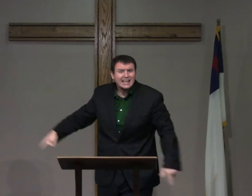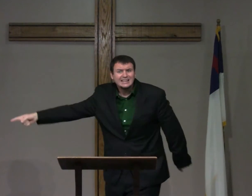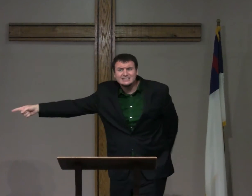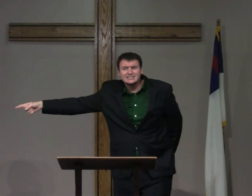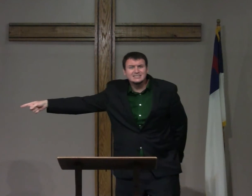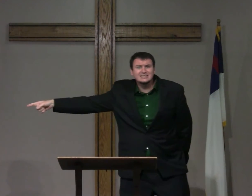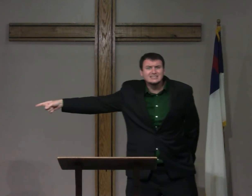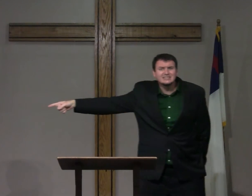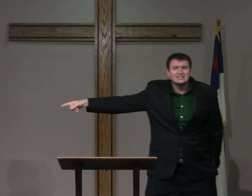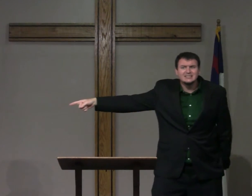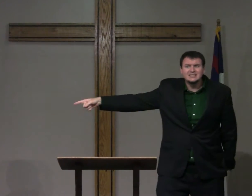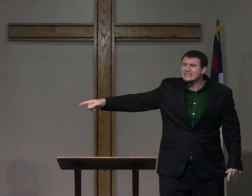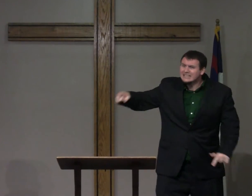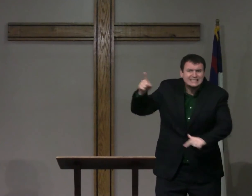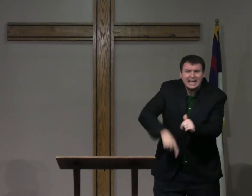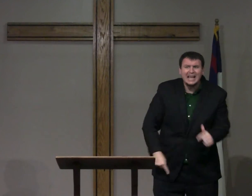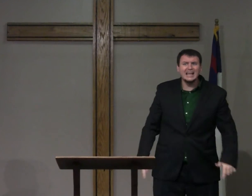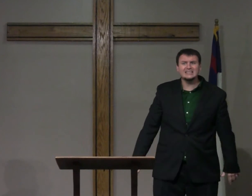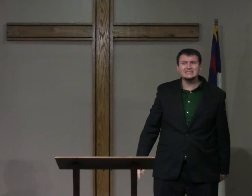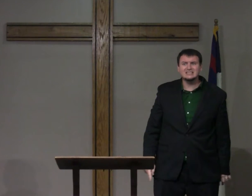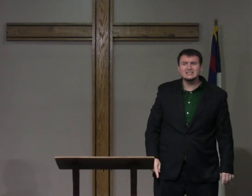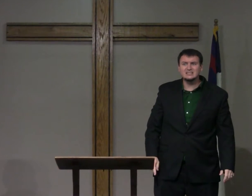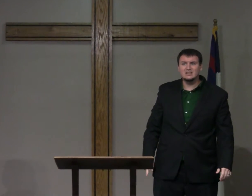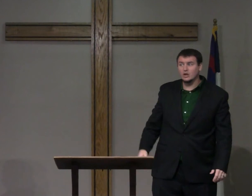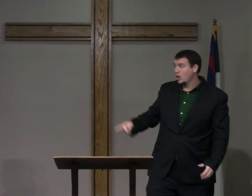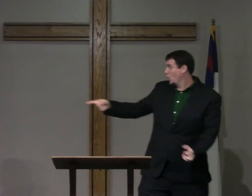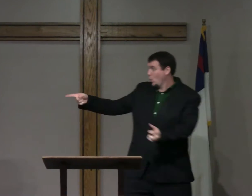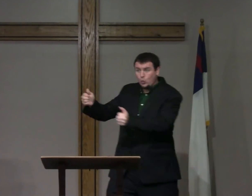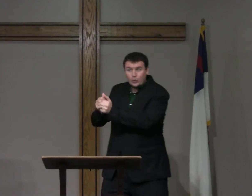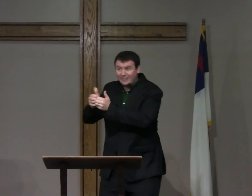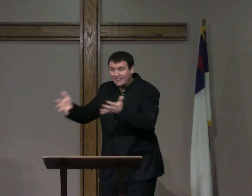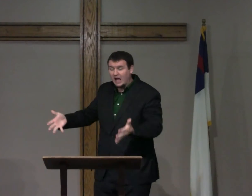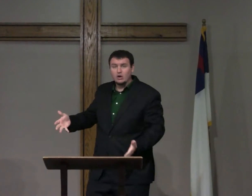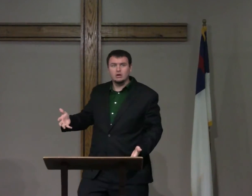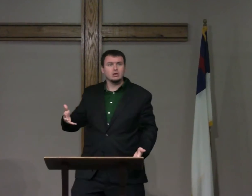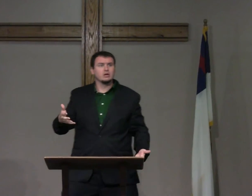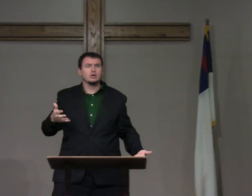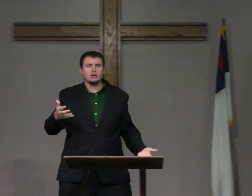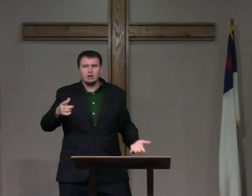How? How is he going to? He can't.